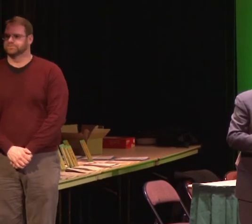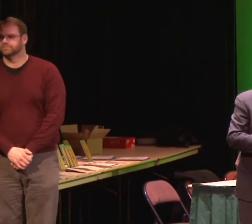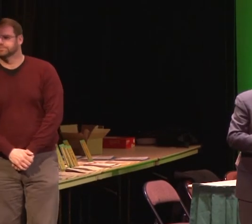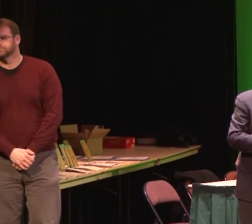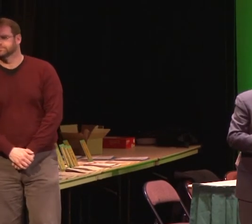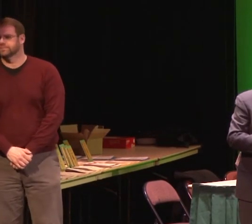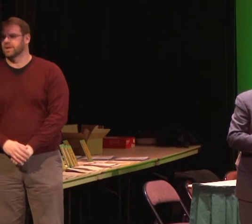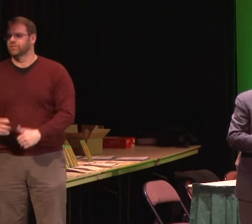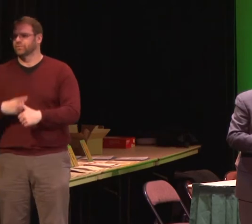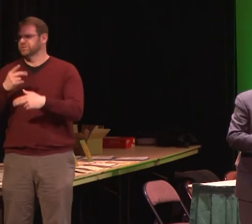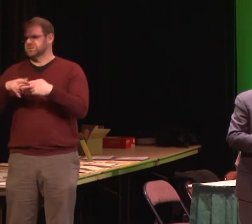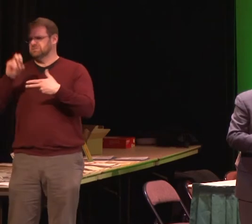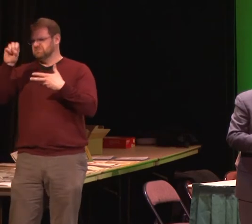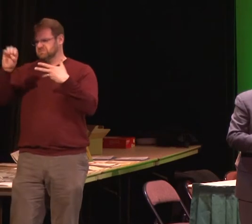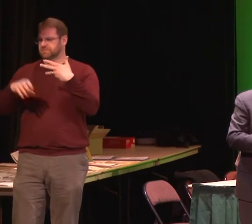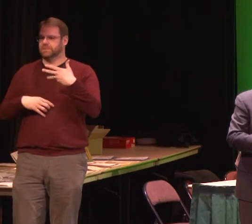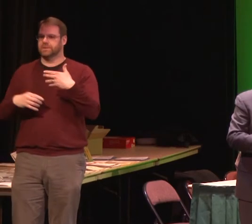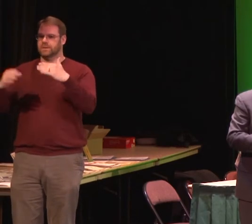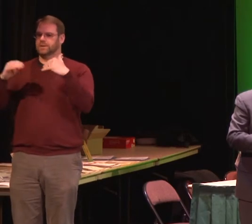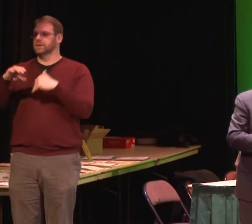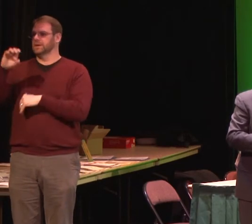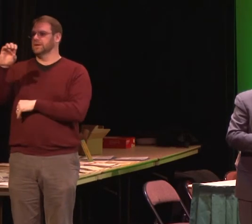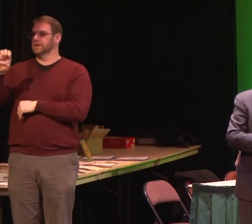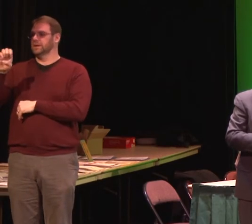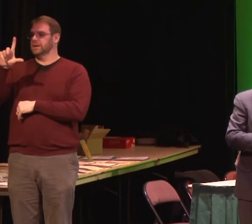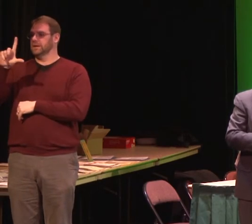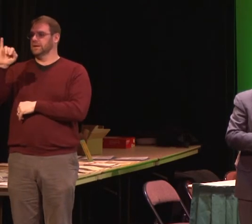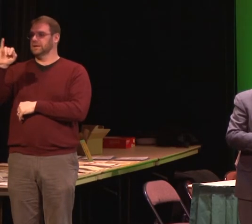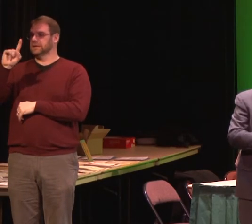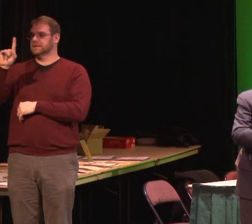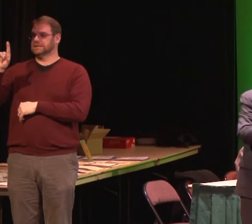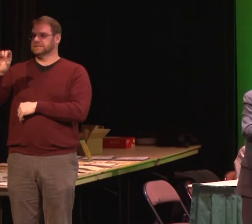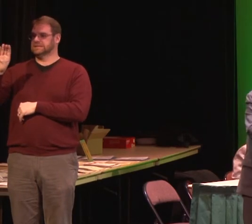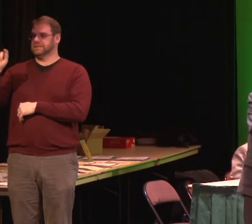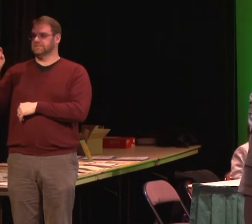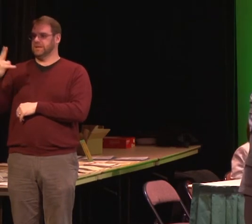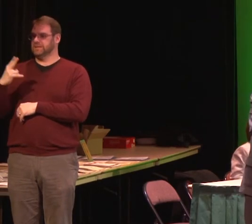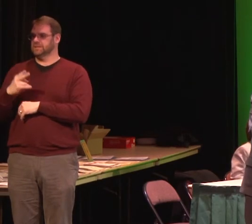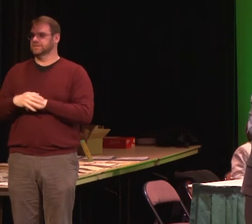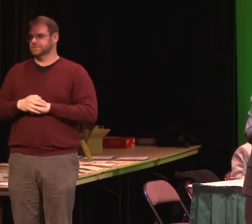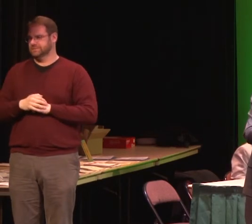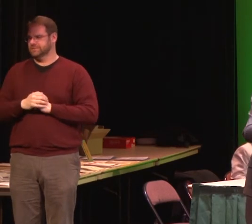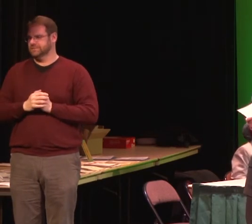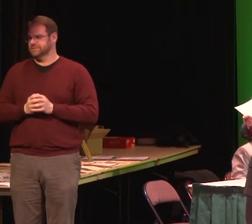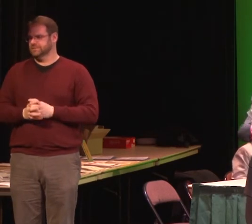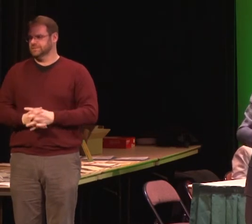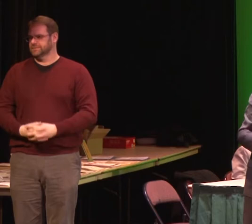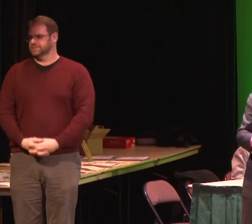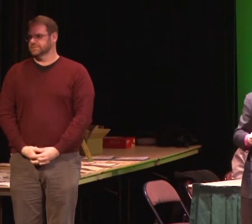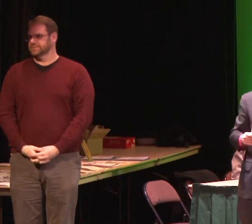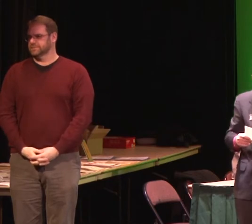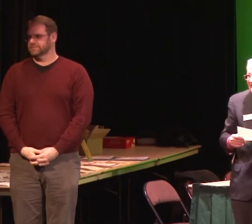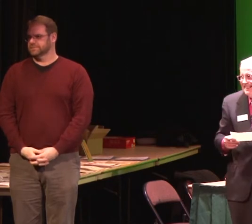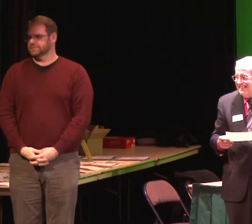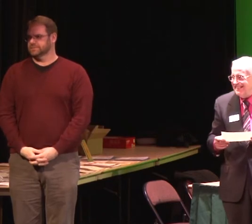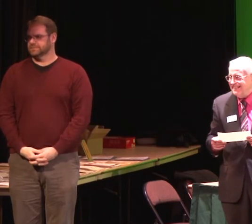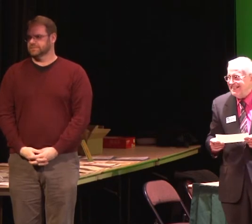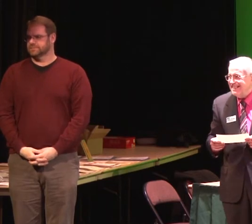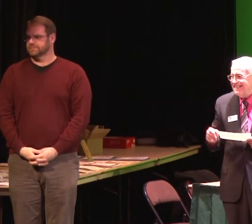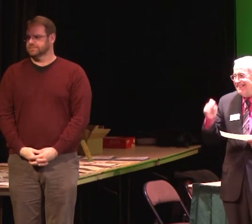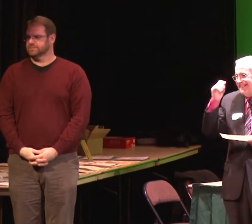And the next recipient is Elizabeth Brilliant. Elizabeth, are you here? We're sitting together.